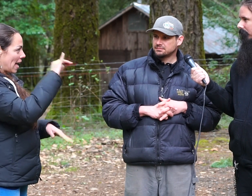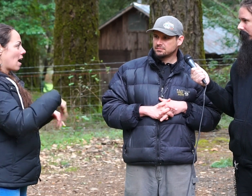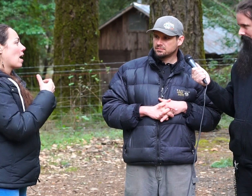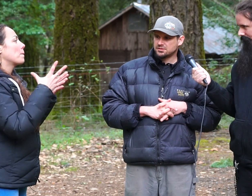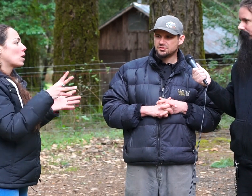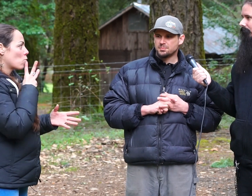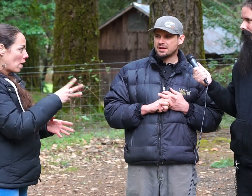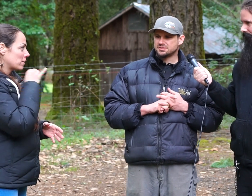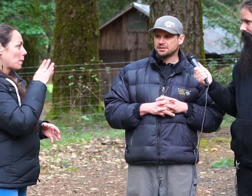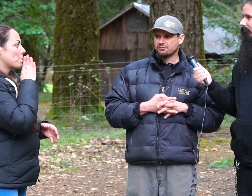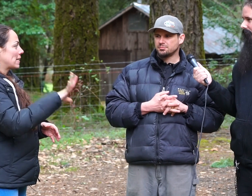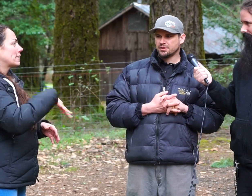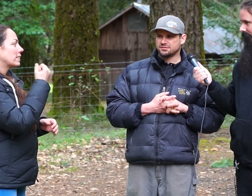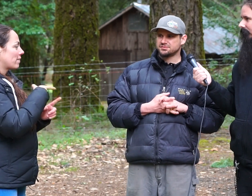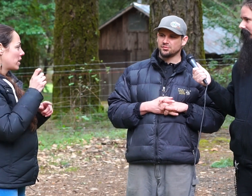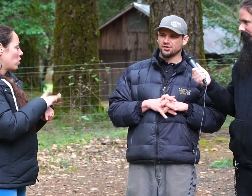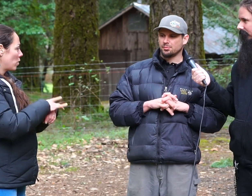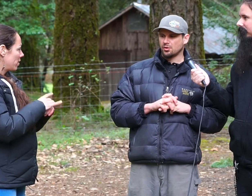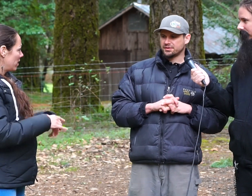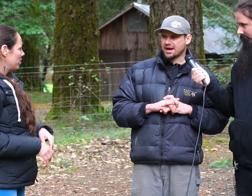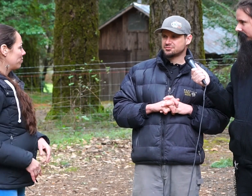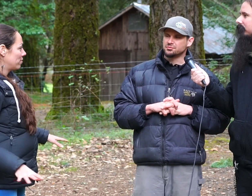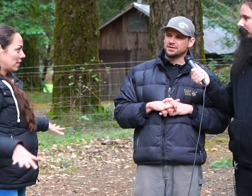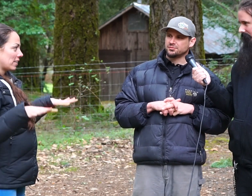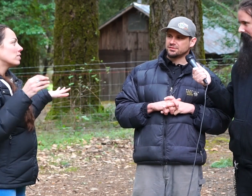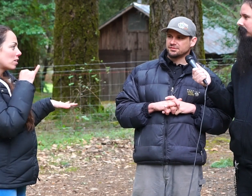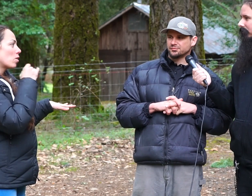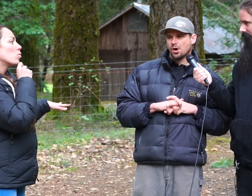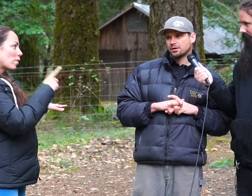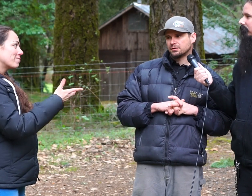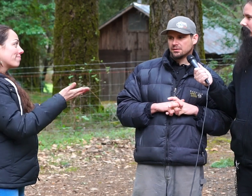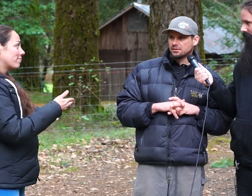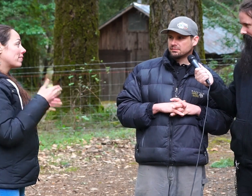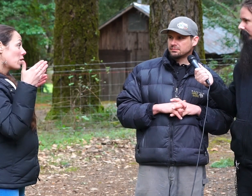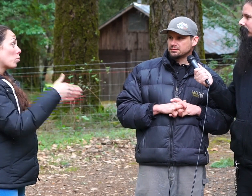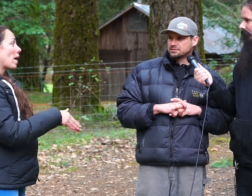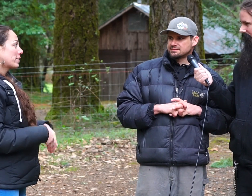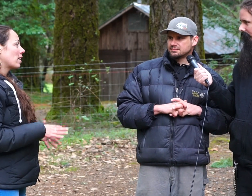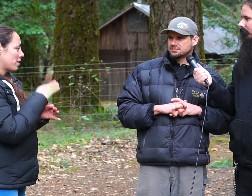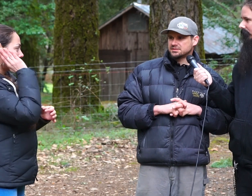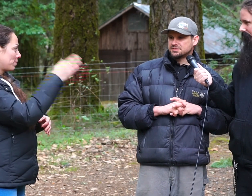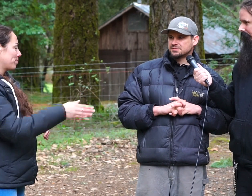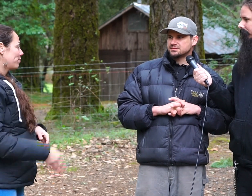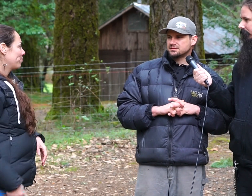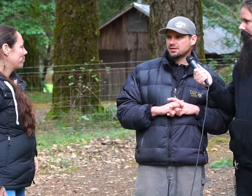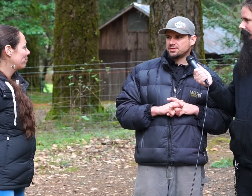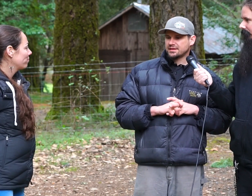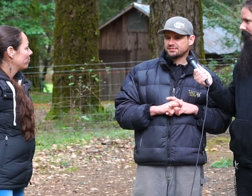could you imagine everybody just using up all the natural resources of water she says I mean that's